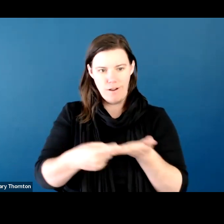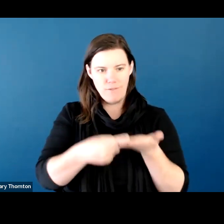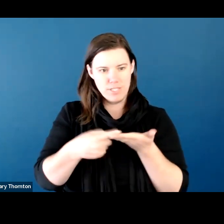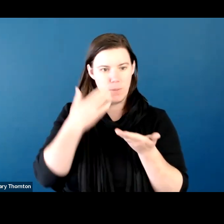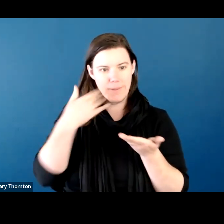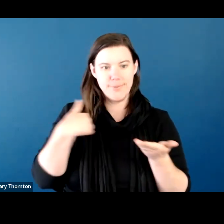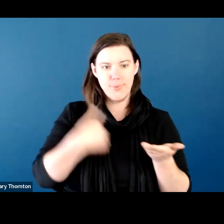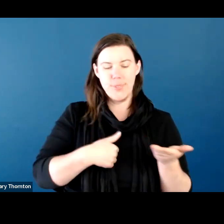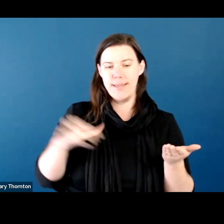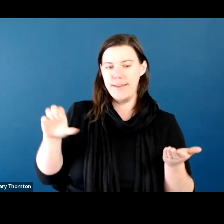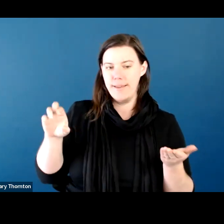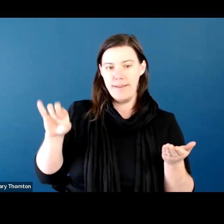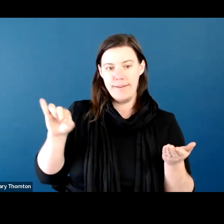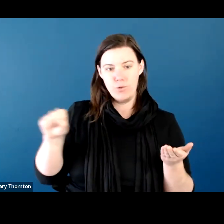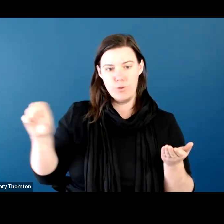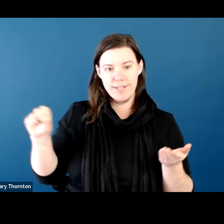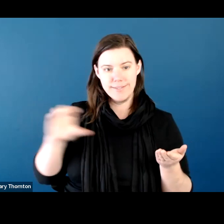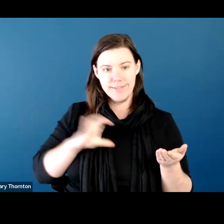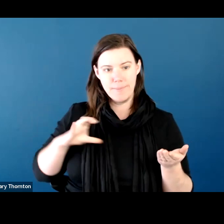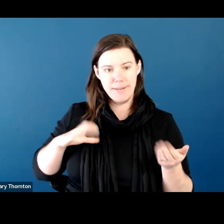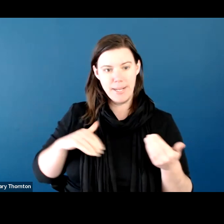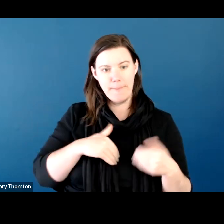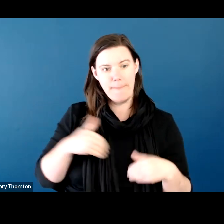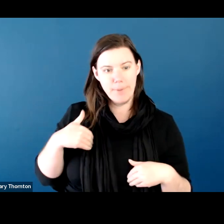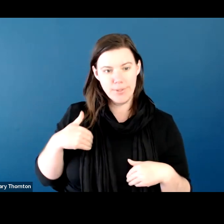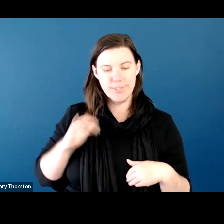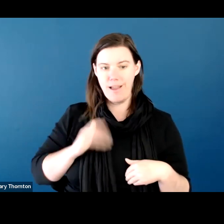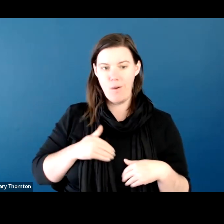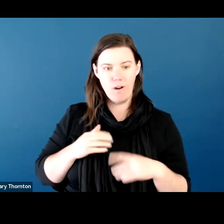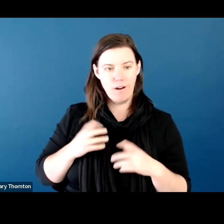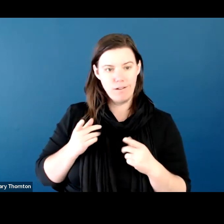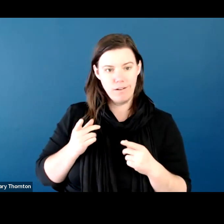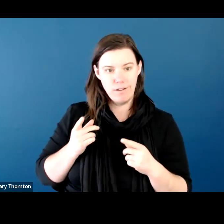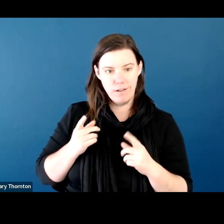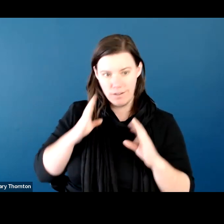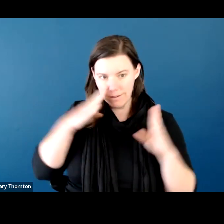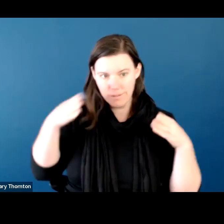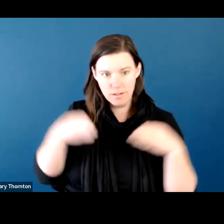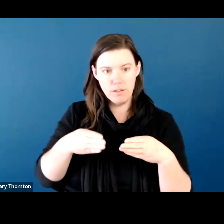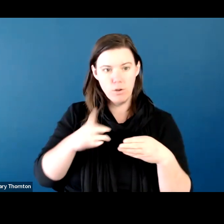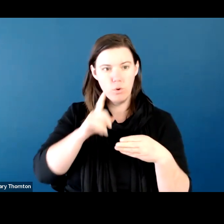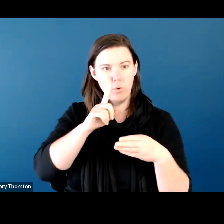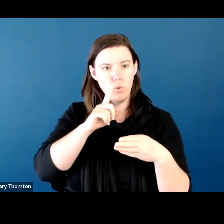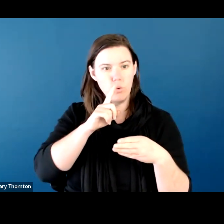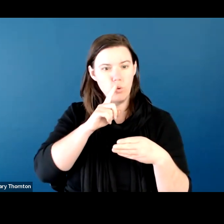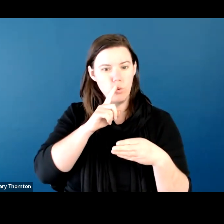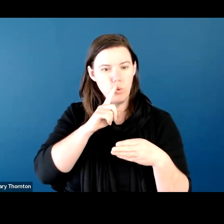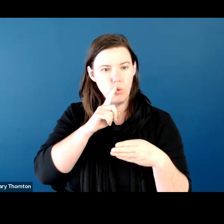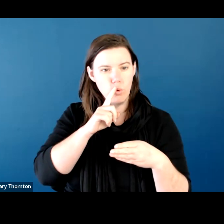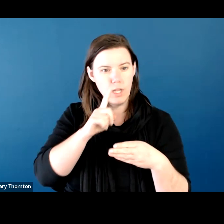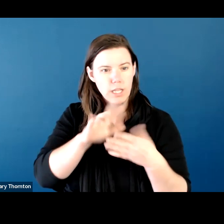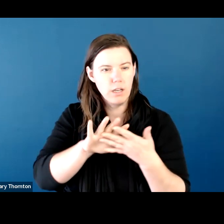members is to really focus on the 988 system.